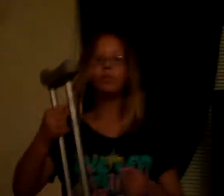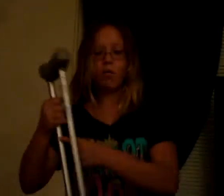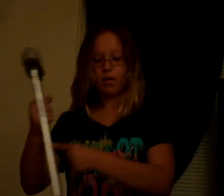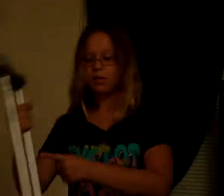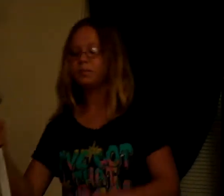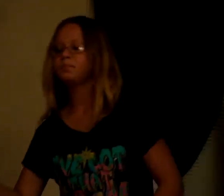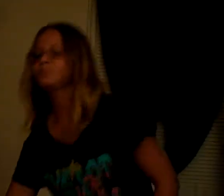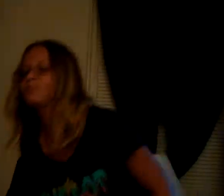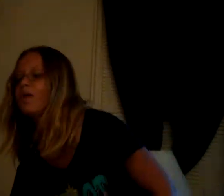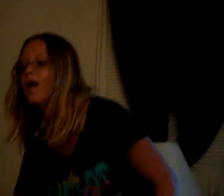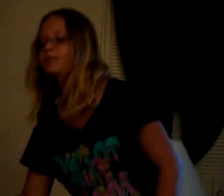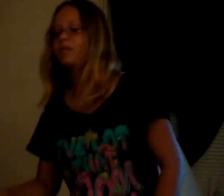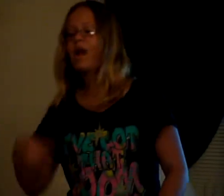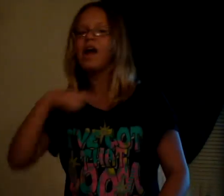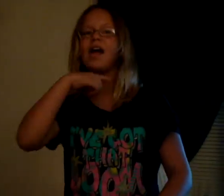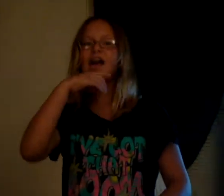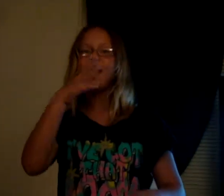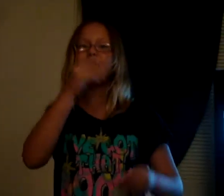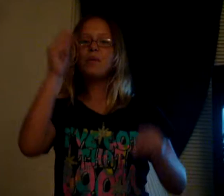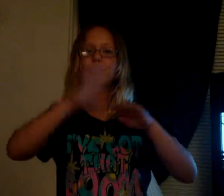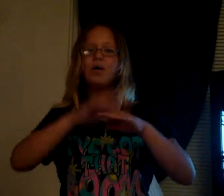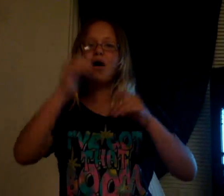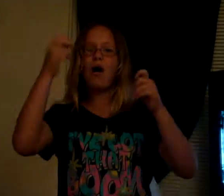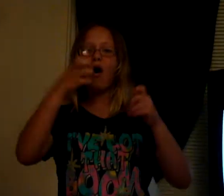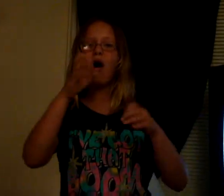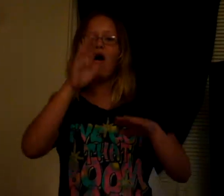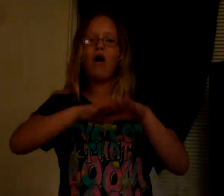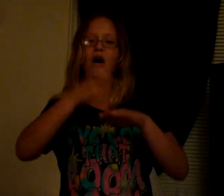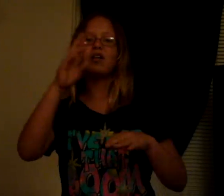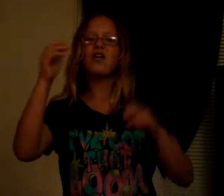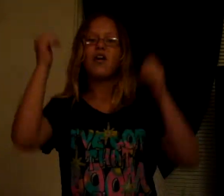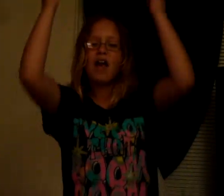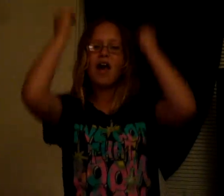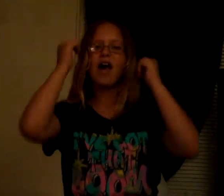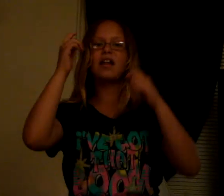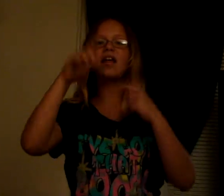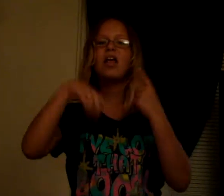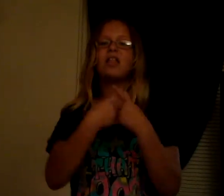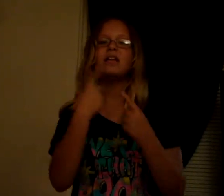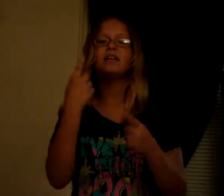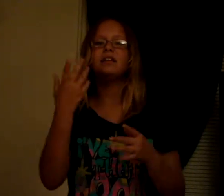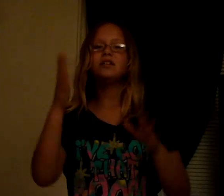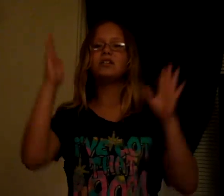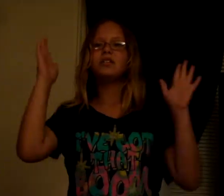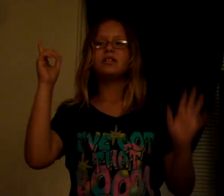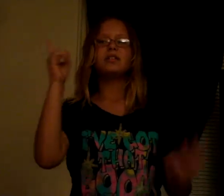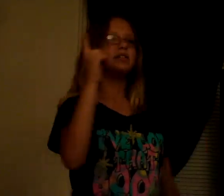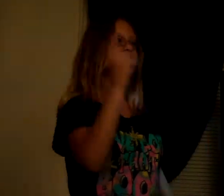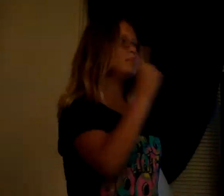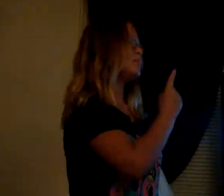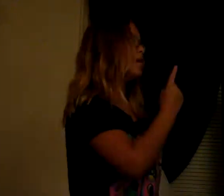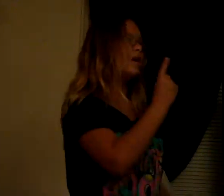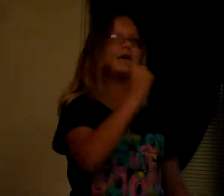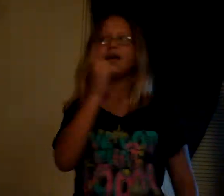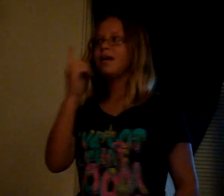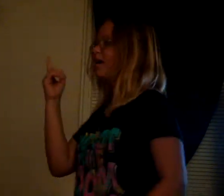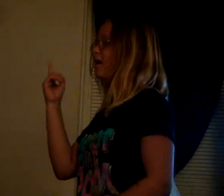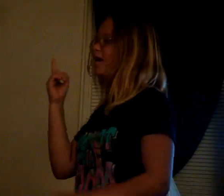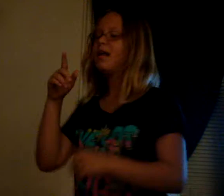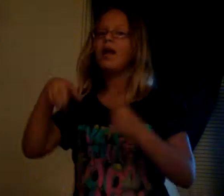spectacular, my boy, top of the tree, I don't know what you're I can't you in middle. I can't you in the middle. can't see you in middle. This is